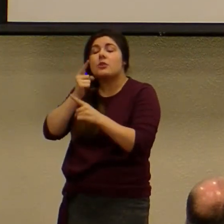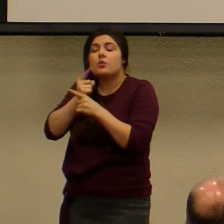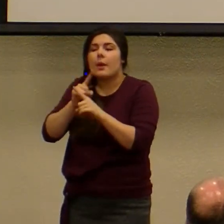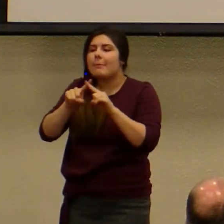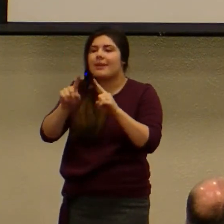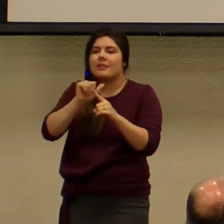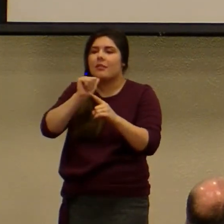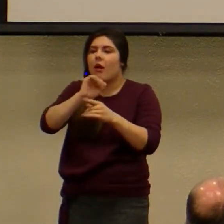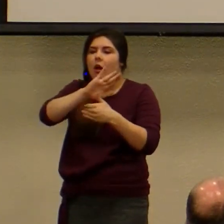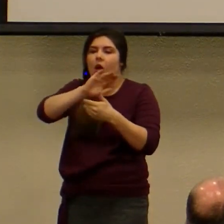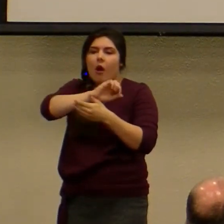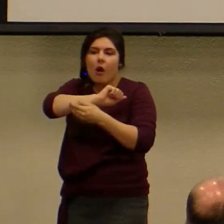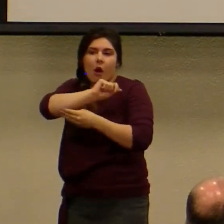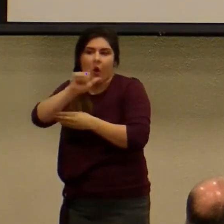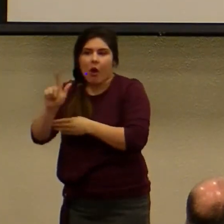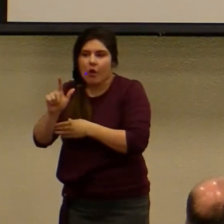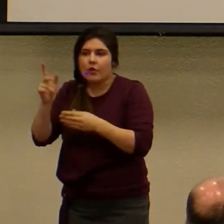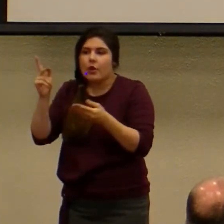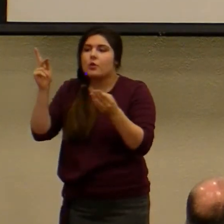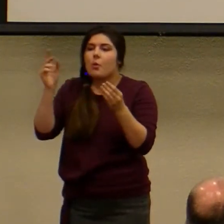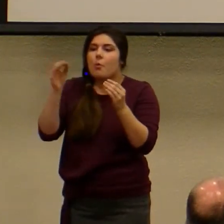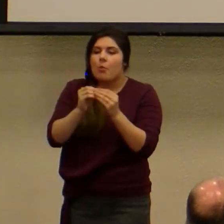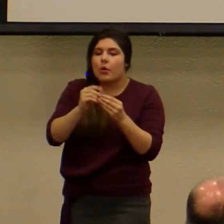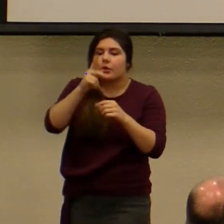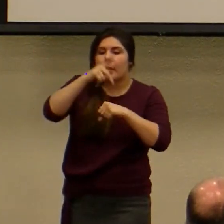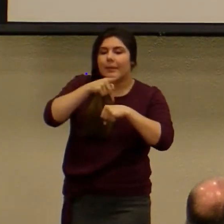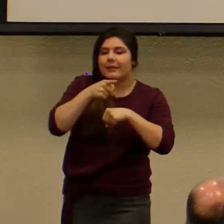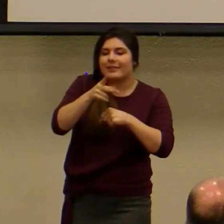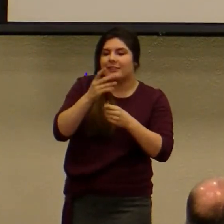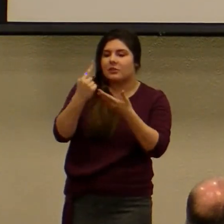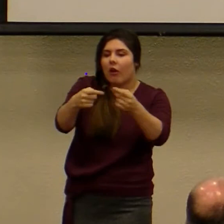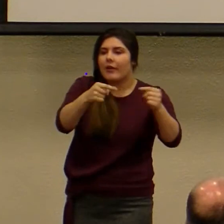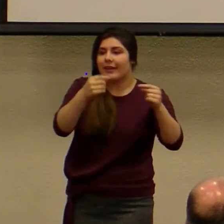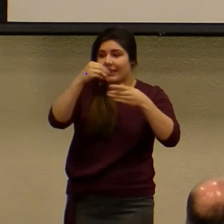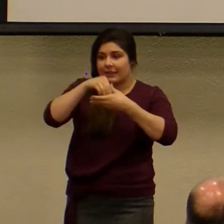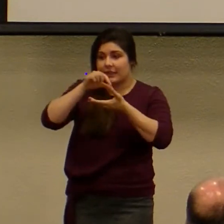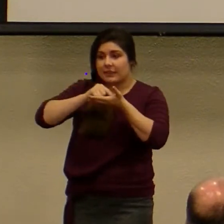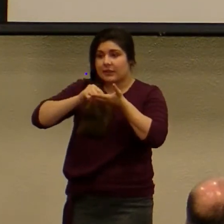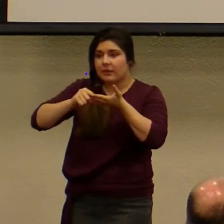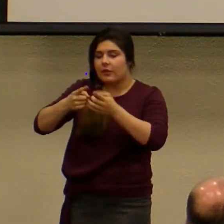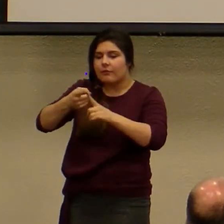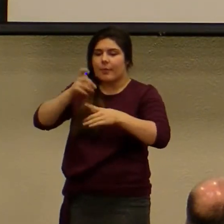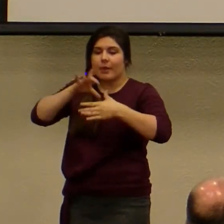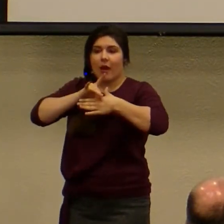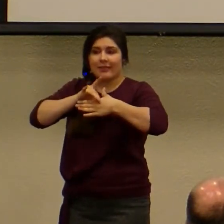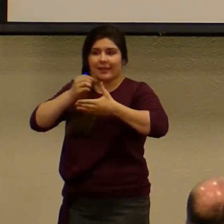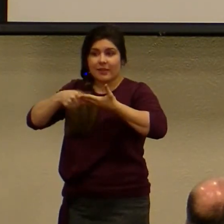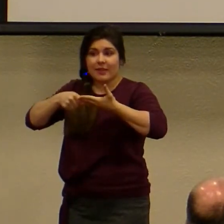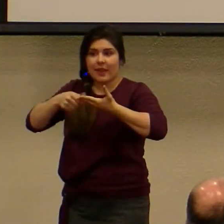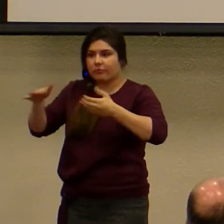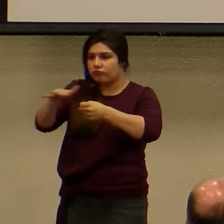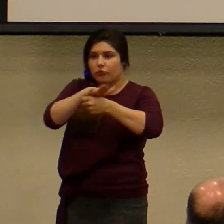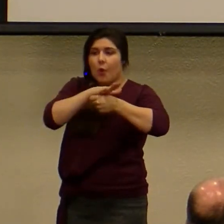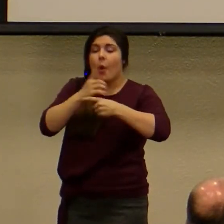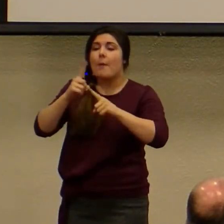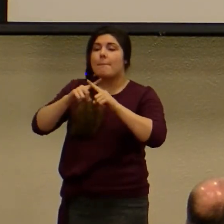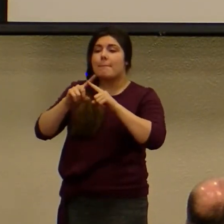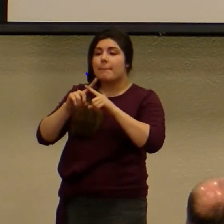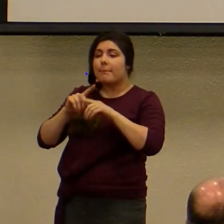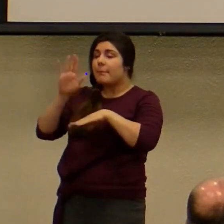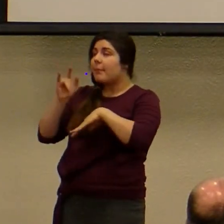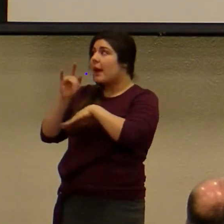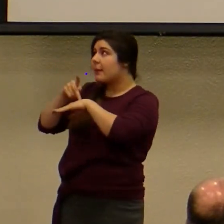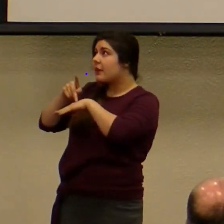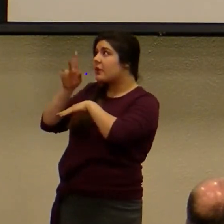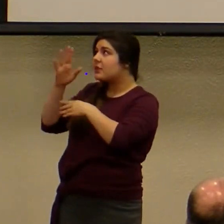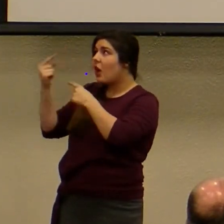all. There's more to what Peter is arguing, I believe, in this text, especially from the context of the letter itself. By Peter's argumentation here,